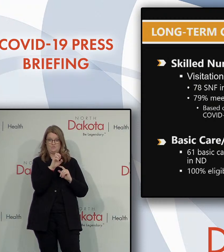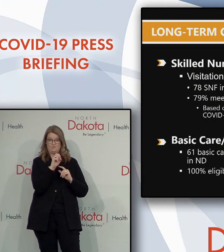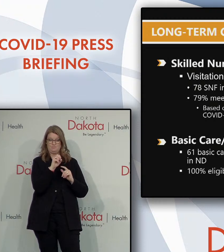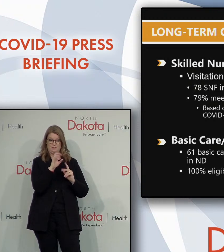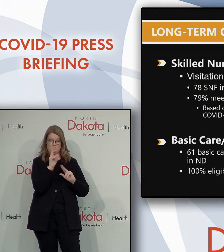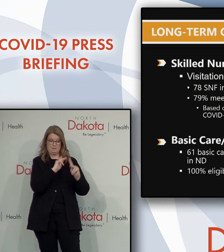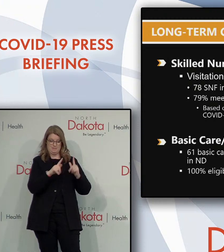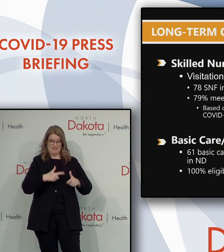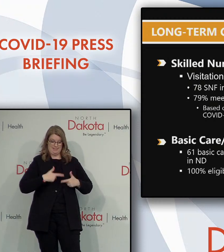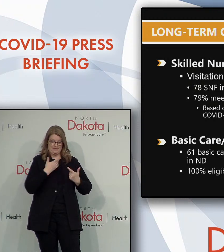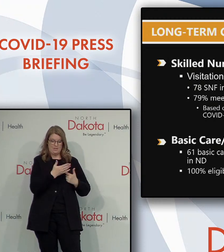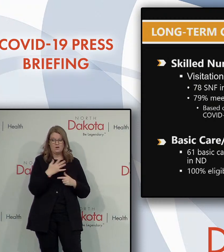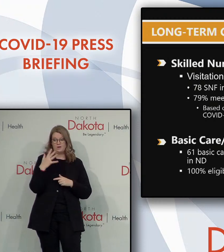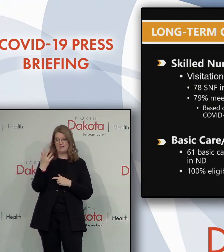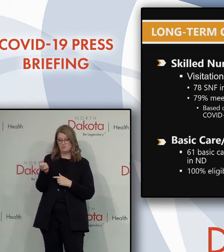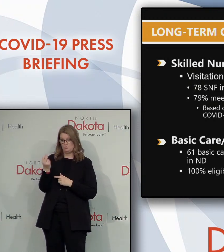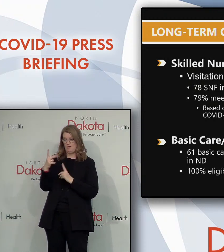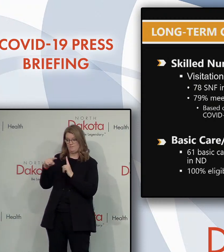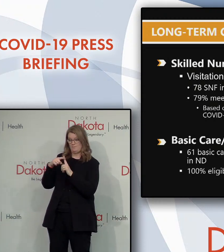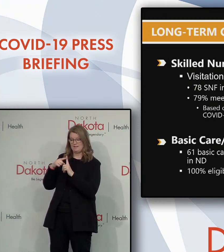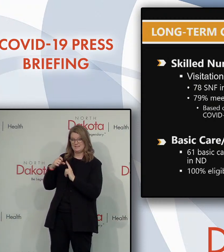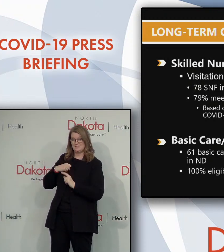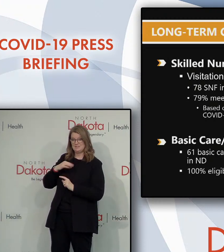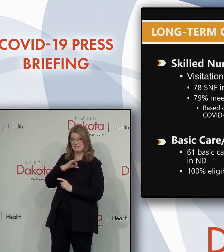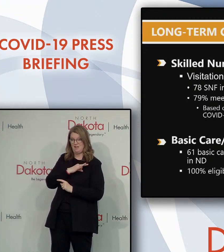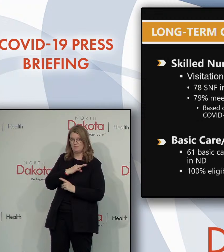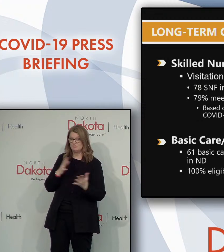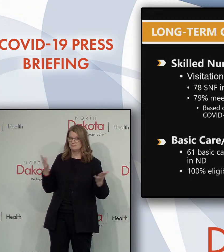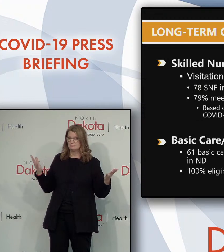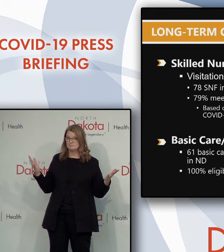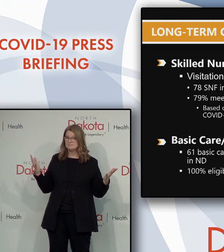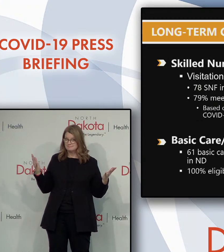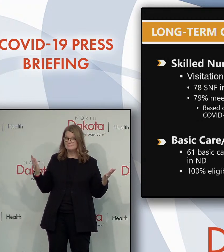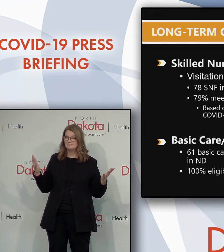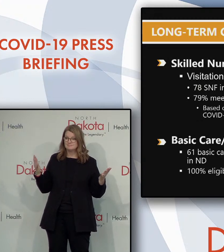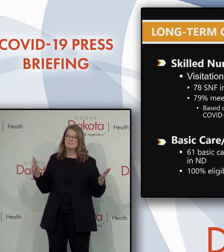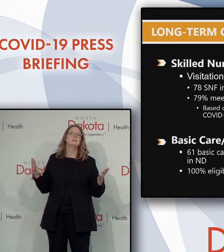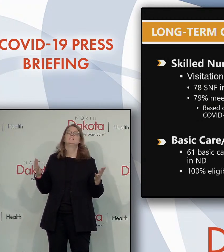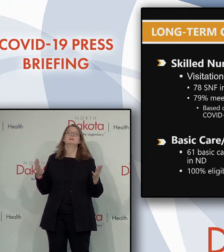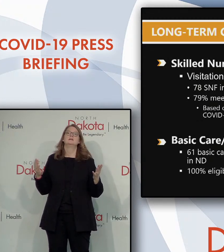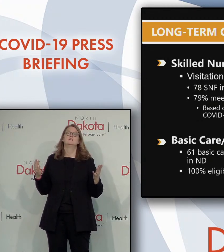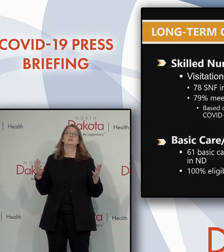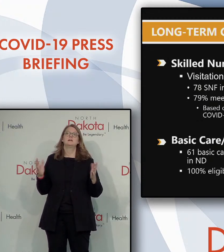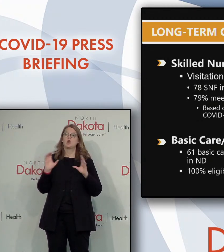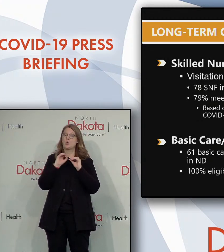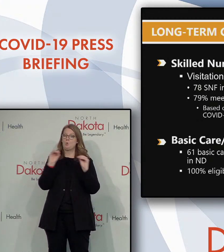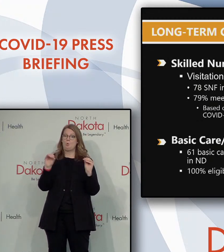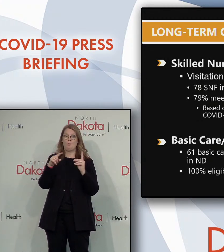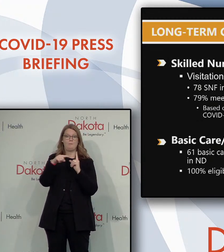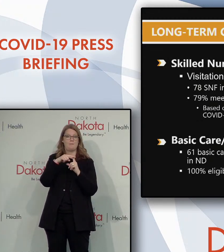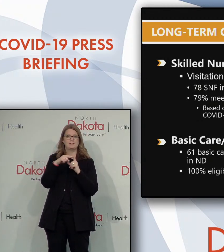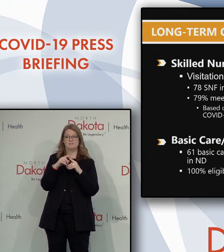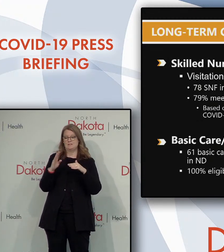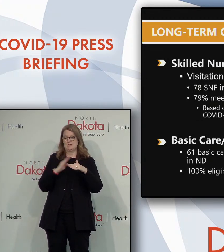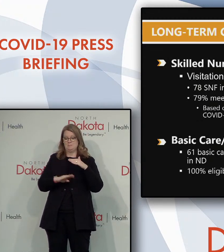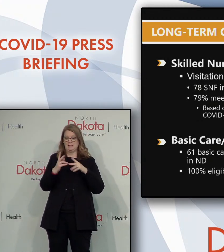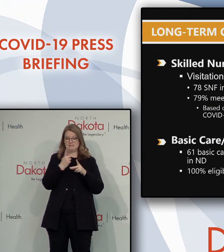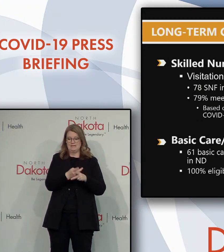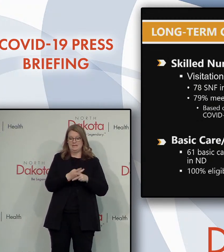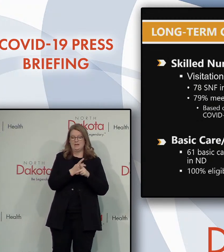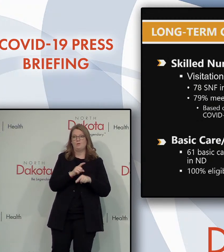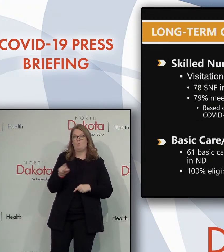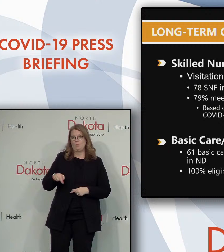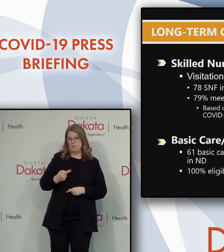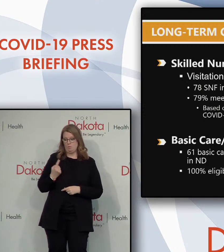positive staff in our skilled nursing centers in terms of COVID. No positives in basic care, and only